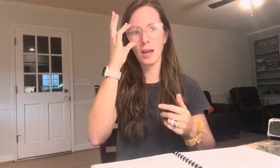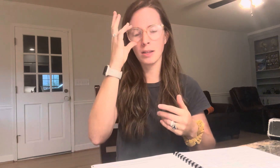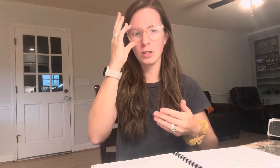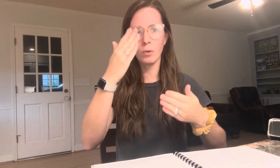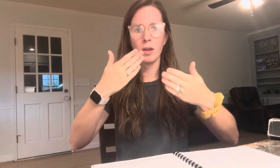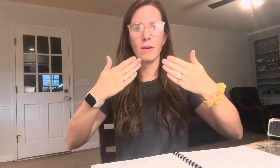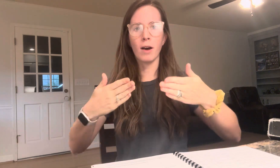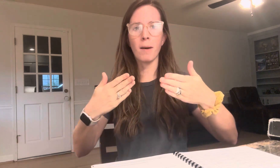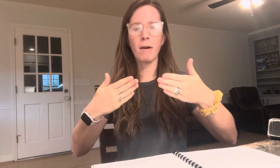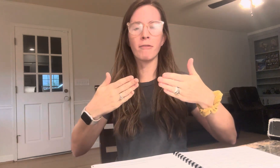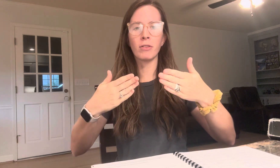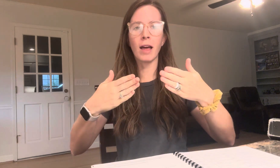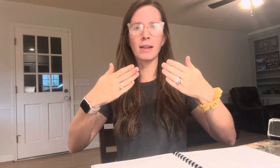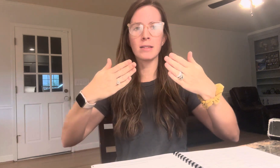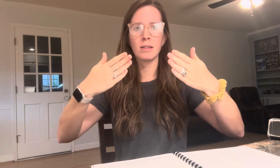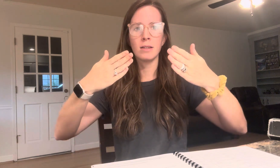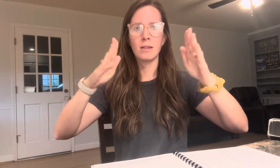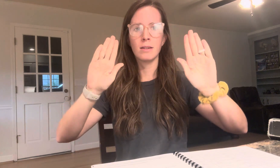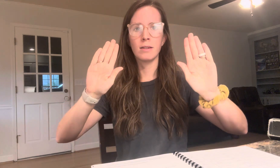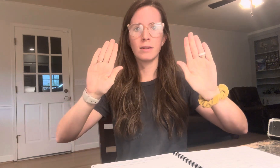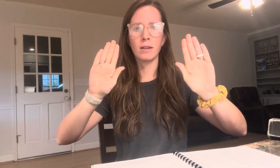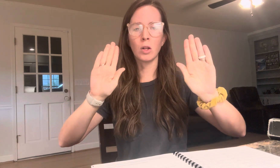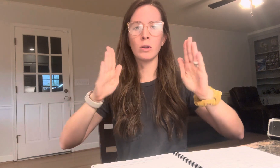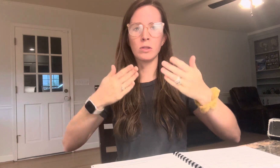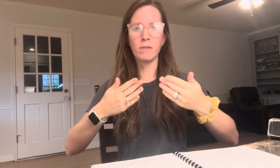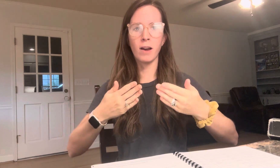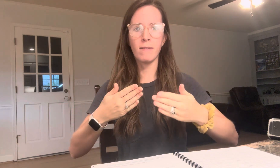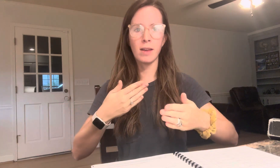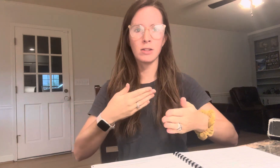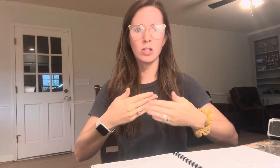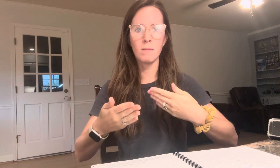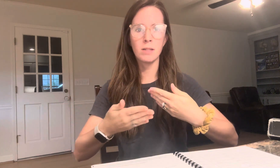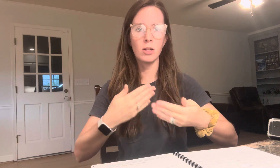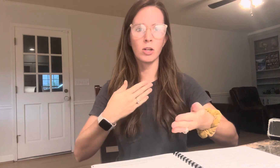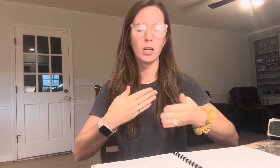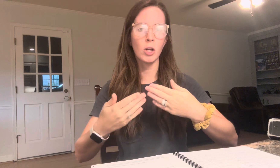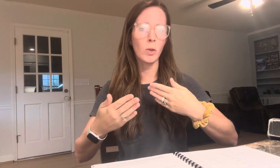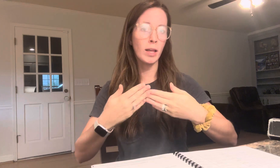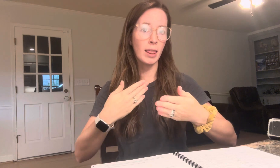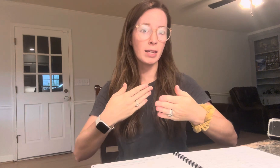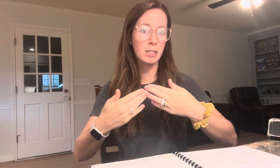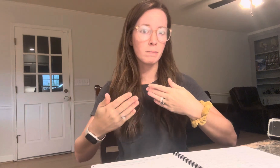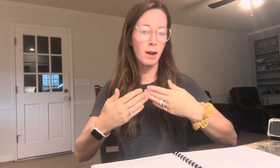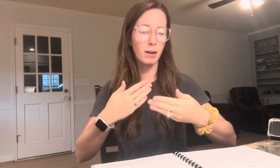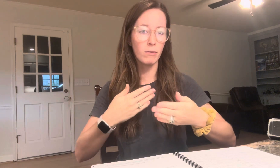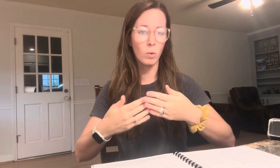So flat closed 5 hand shapes, and you're going to go like this back and forth,